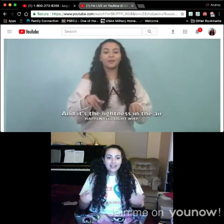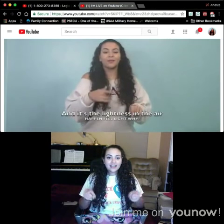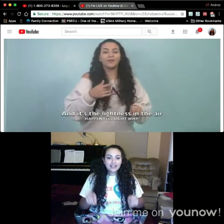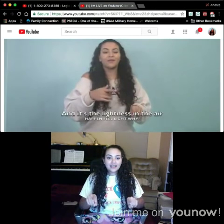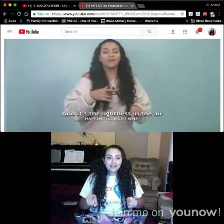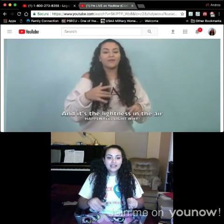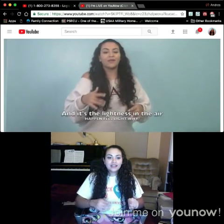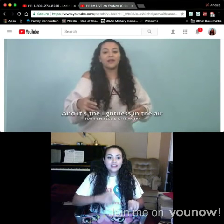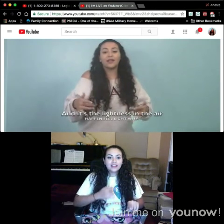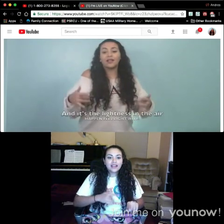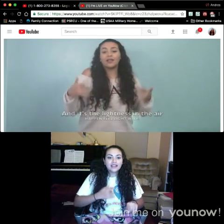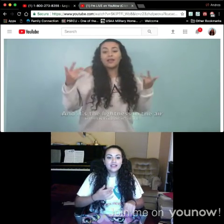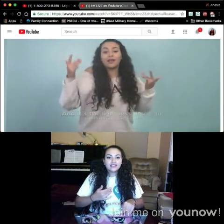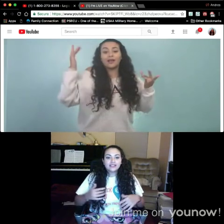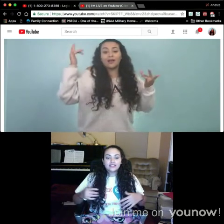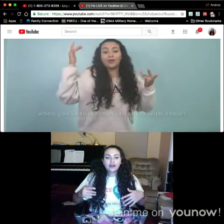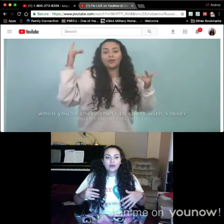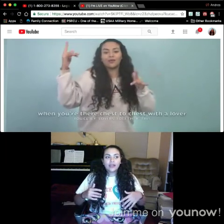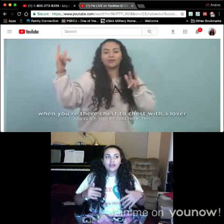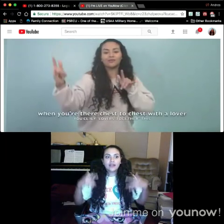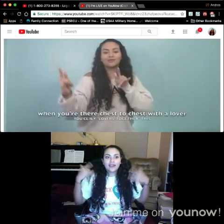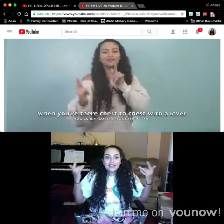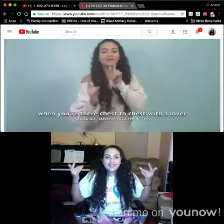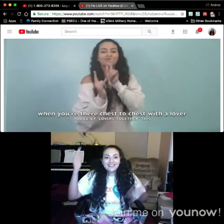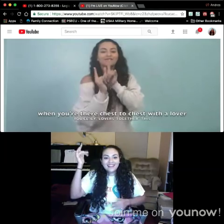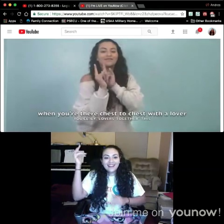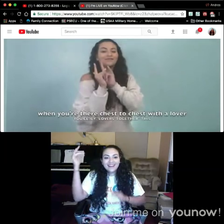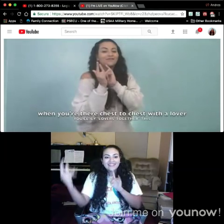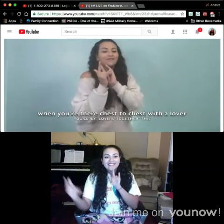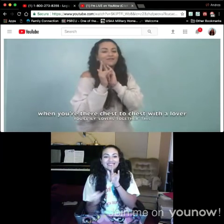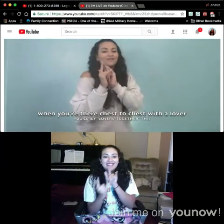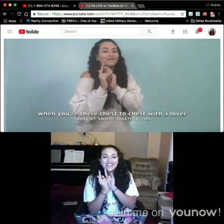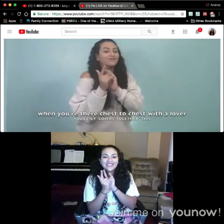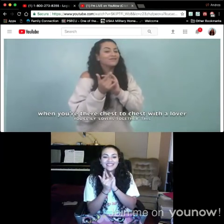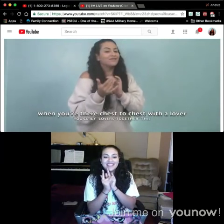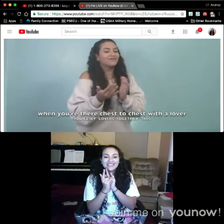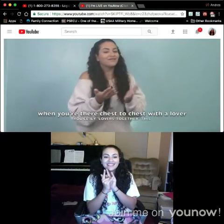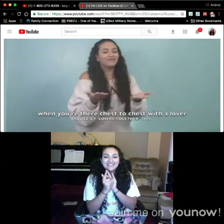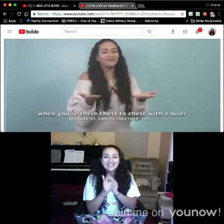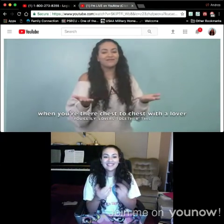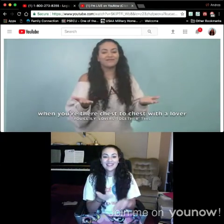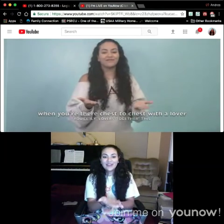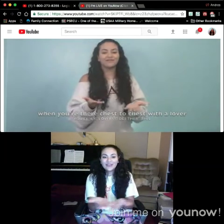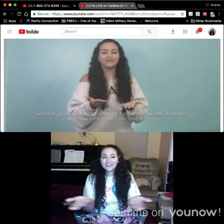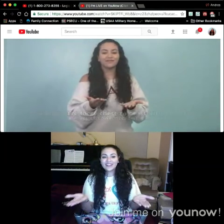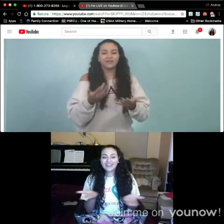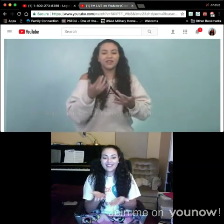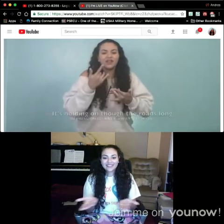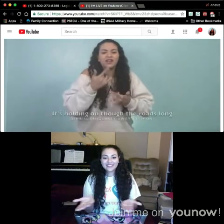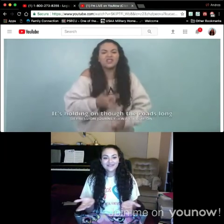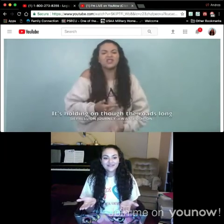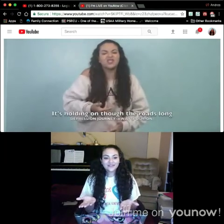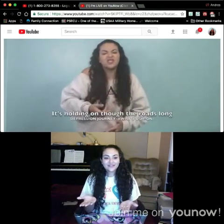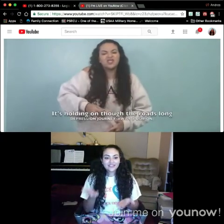And it's the lightness, oh wait, yeah, in the air when you're there chest to chest with a